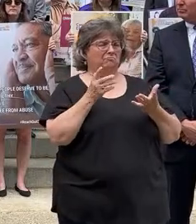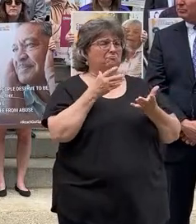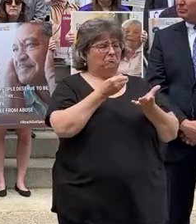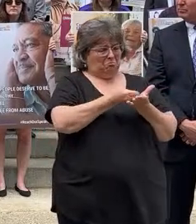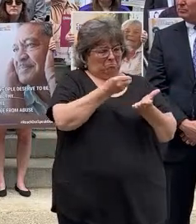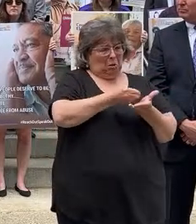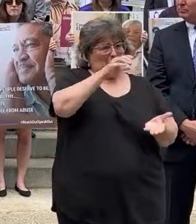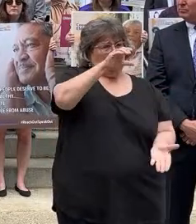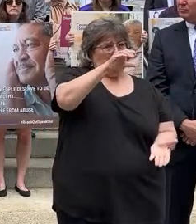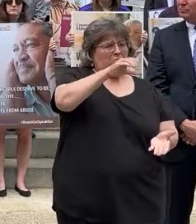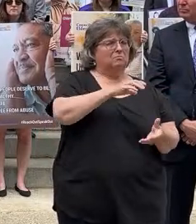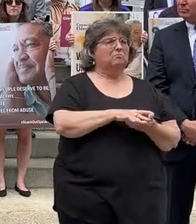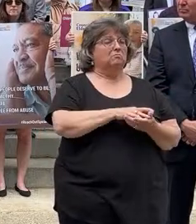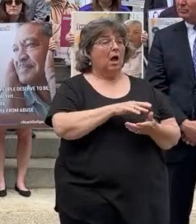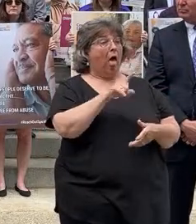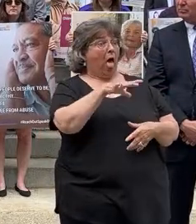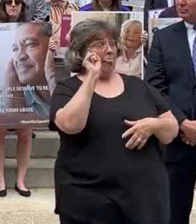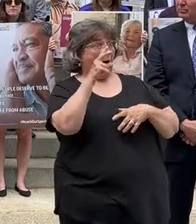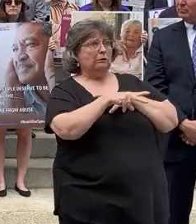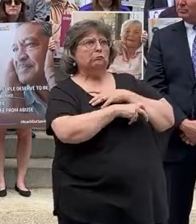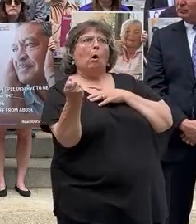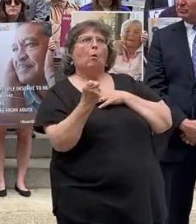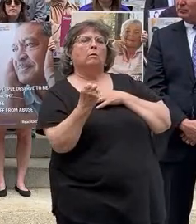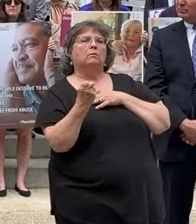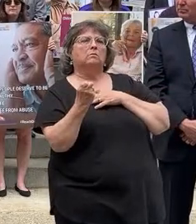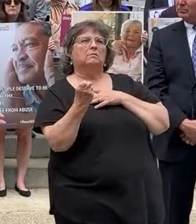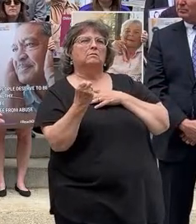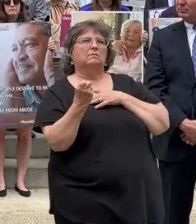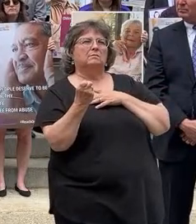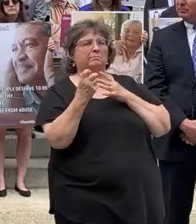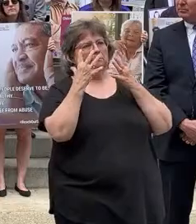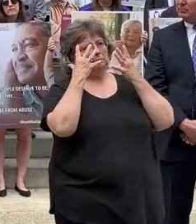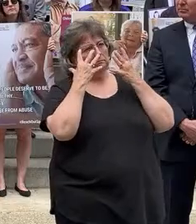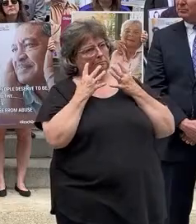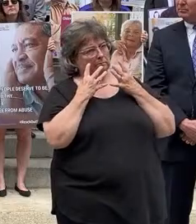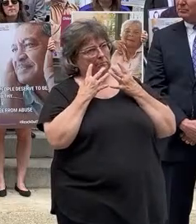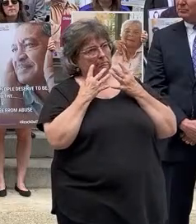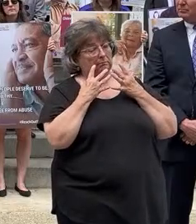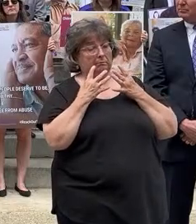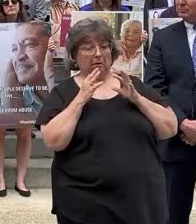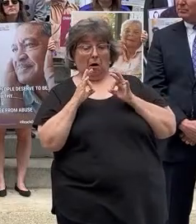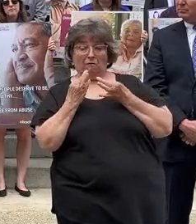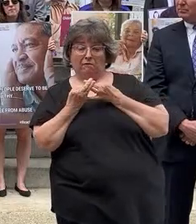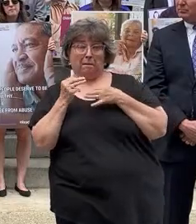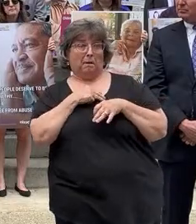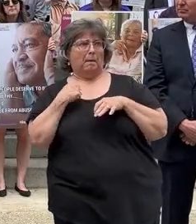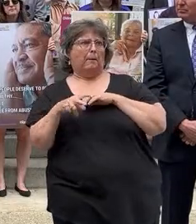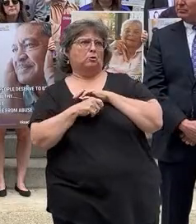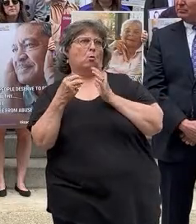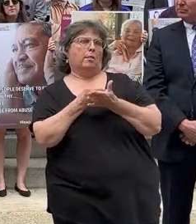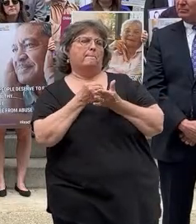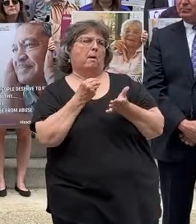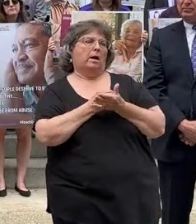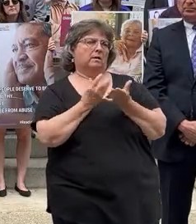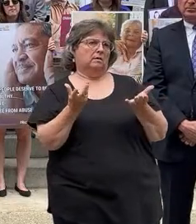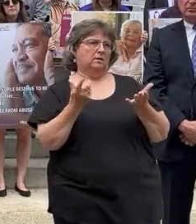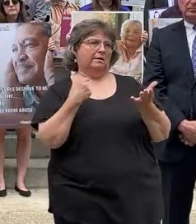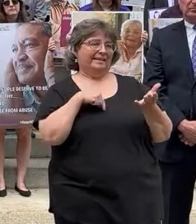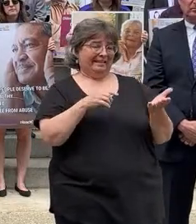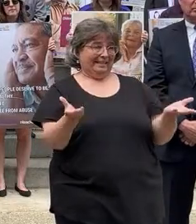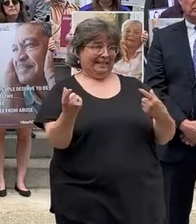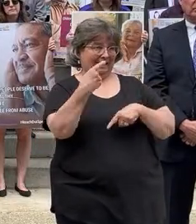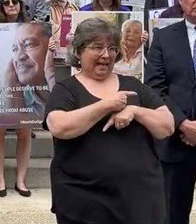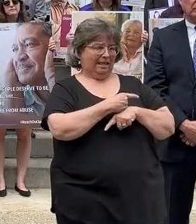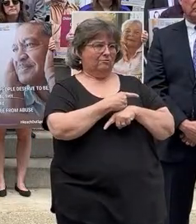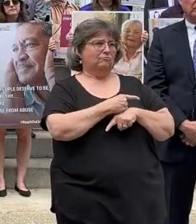little nest egg and then found that stolen, sadly sometimes by a family member. So we're here today